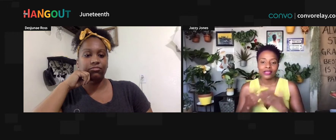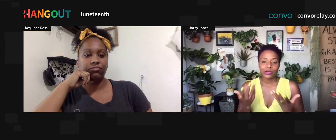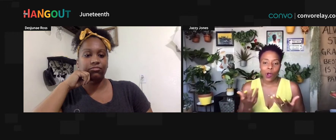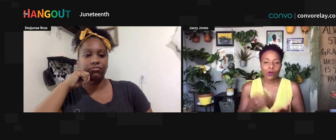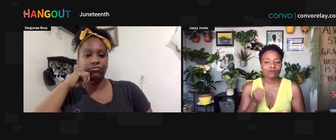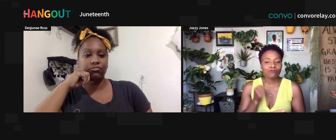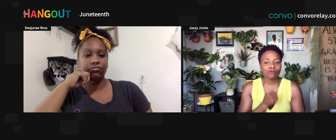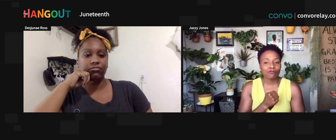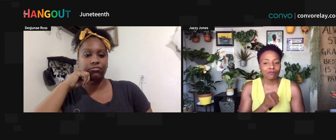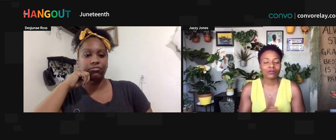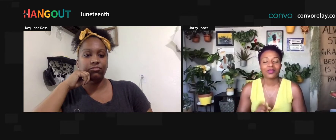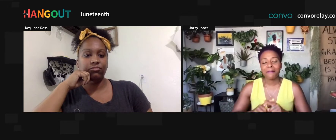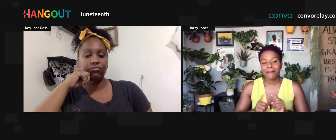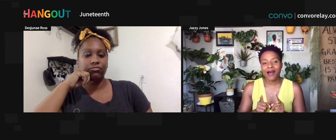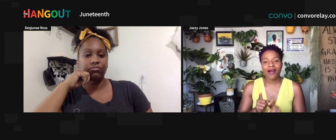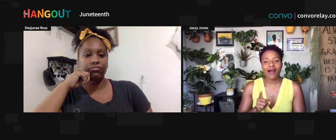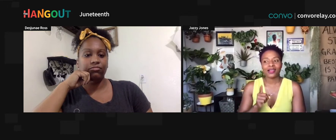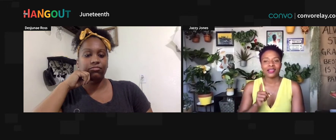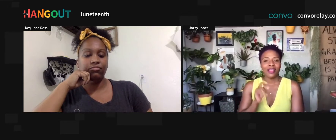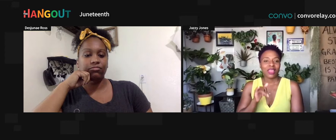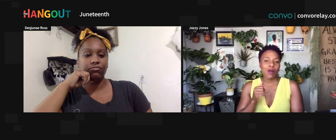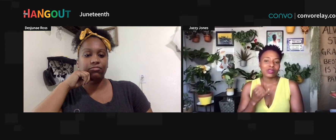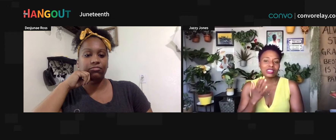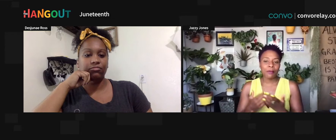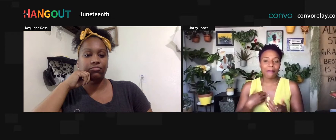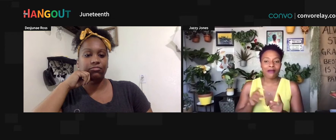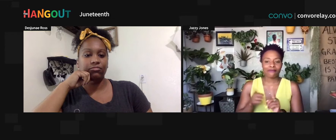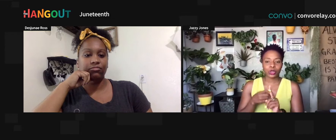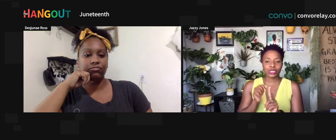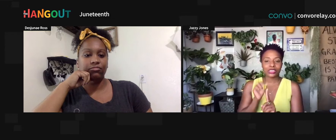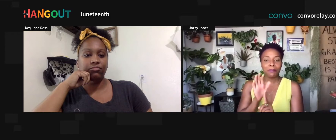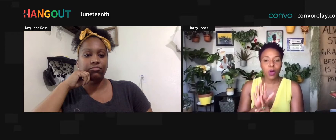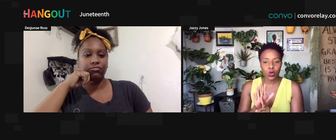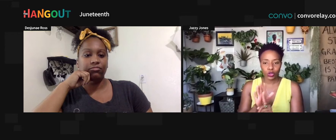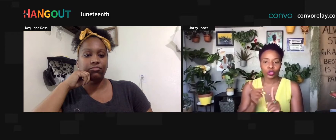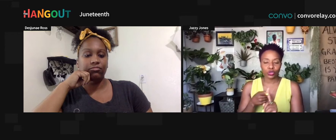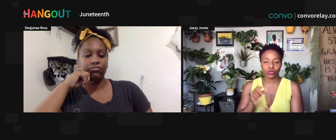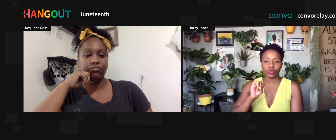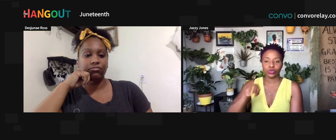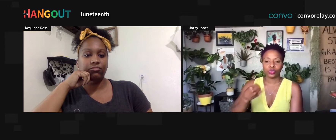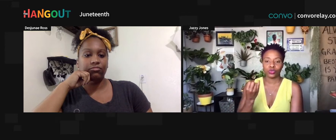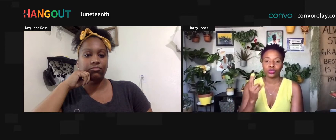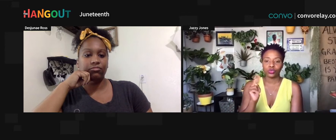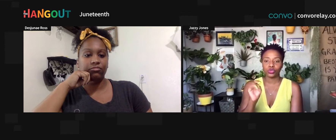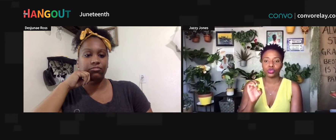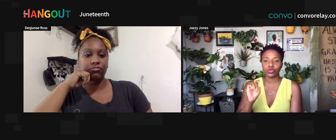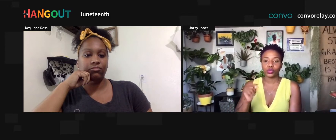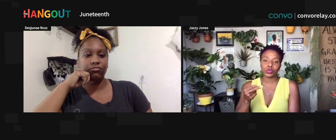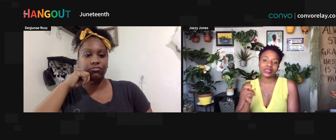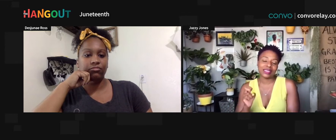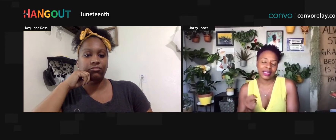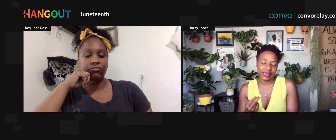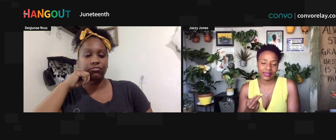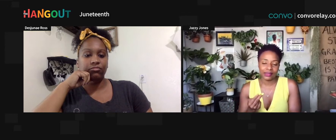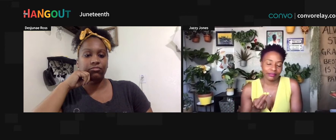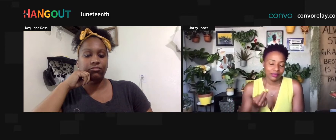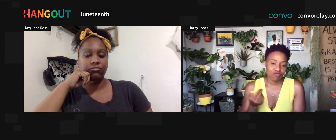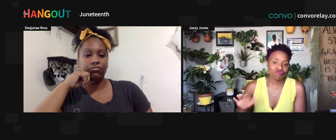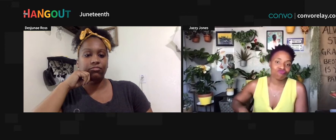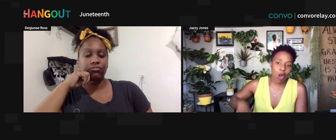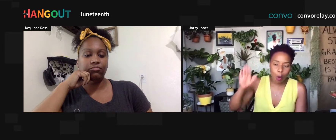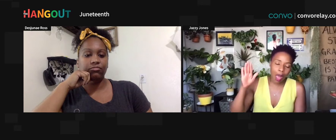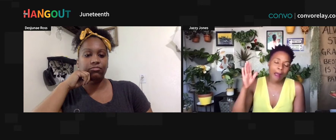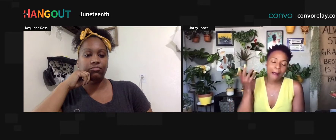And this year will be virtual again, unfortunately. But that's what some of my first exposure